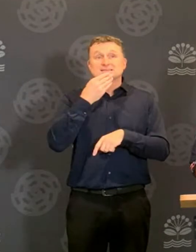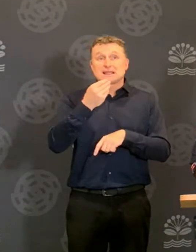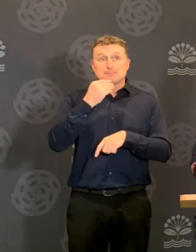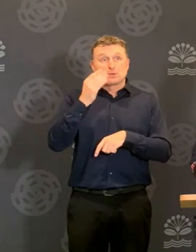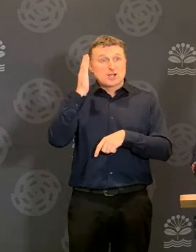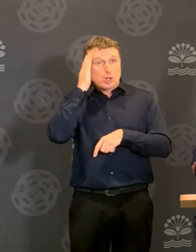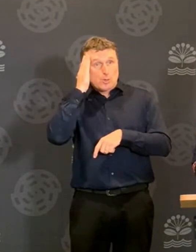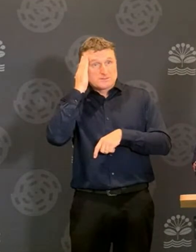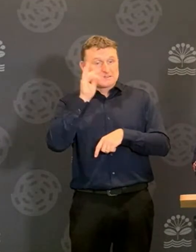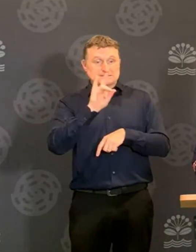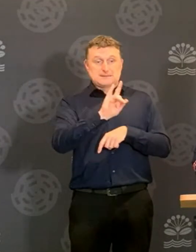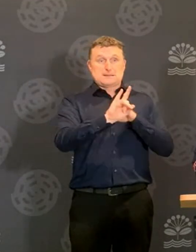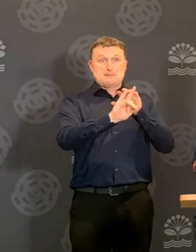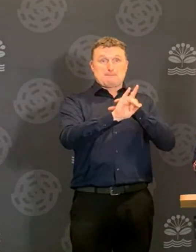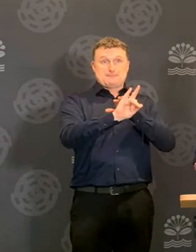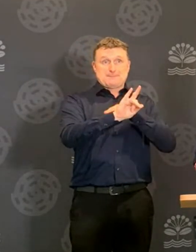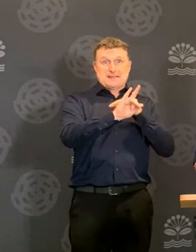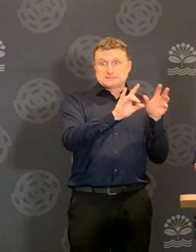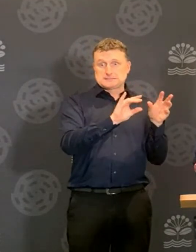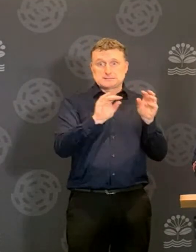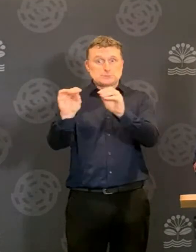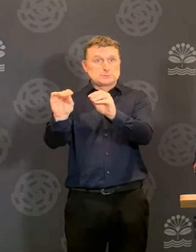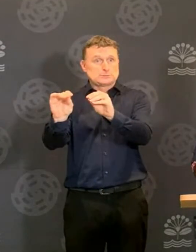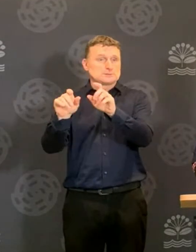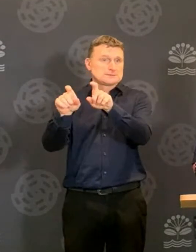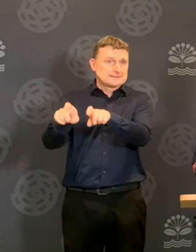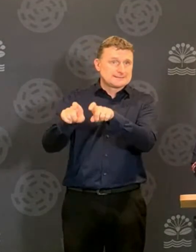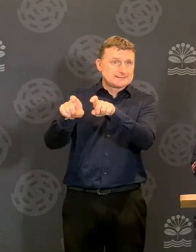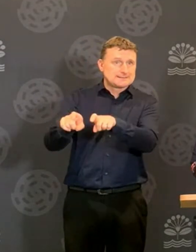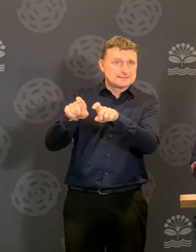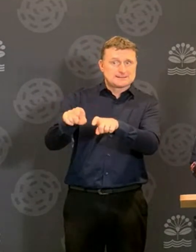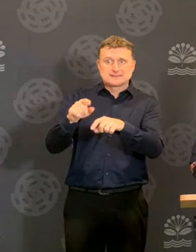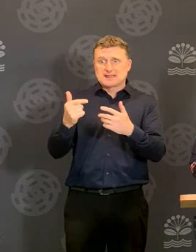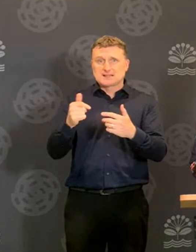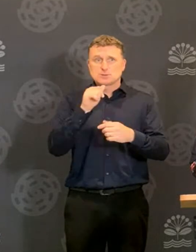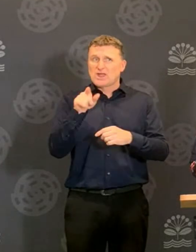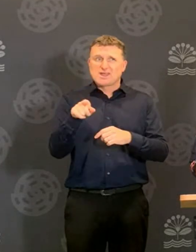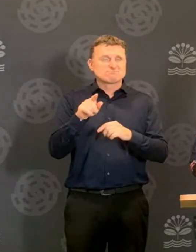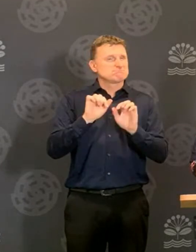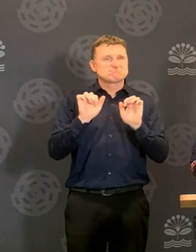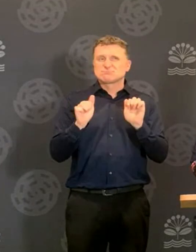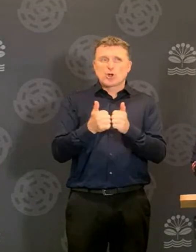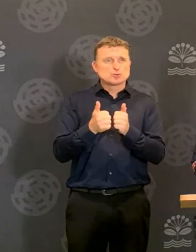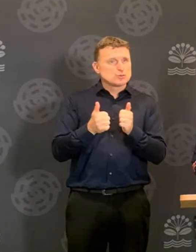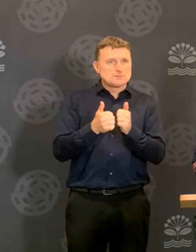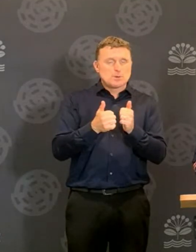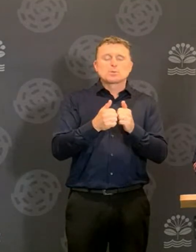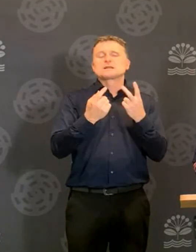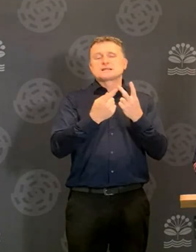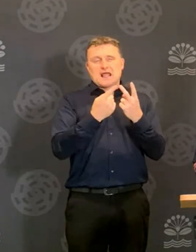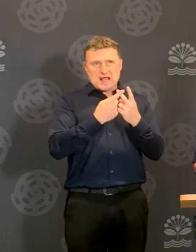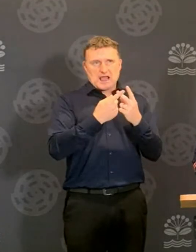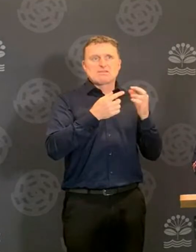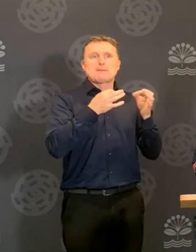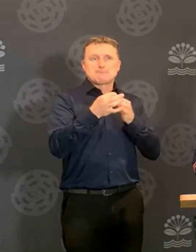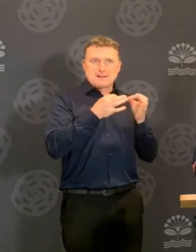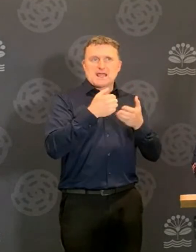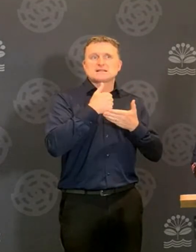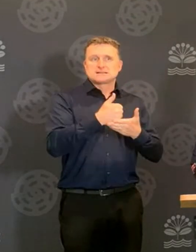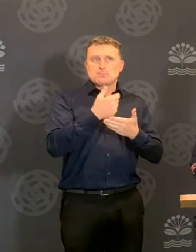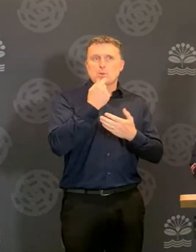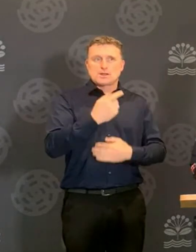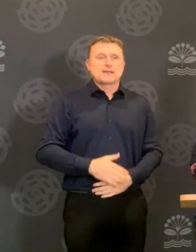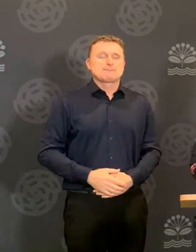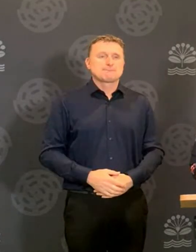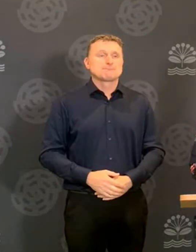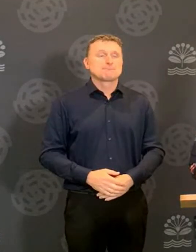their pets. We can work with them for additional or alternative arrangements if that's not something that's going to work for them.